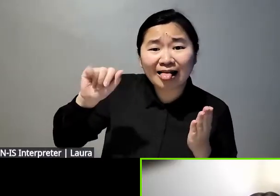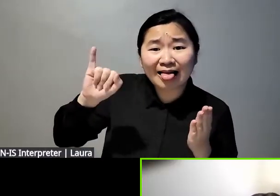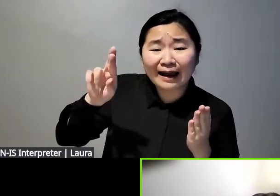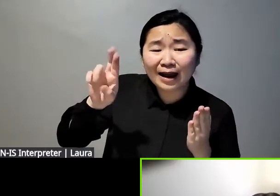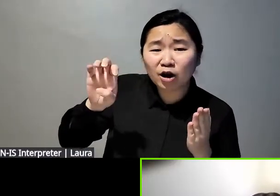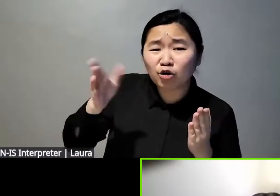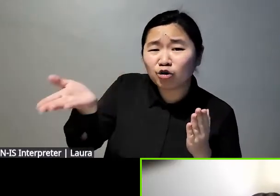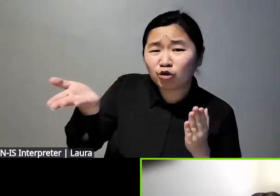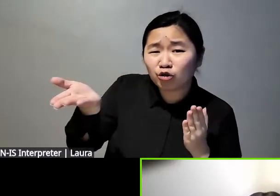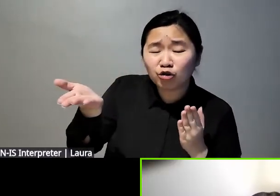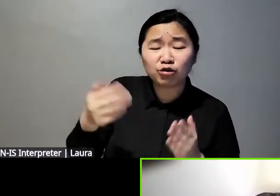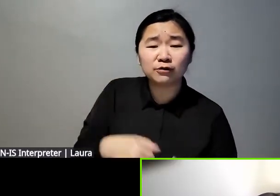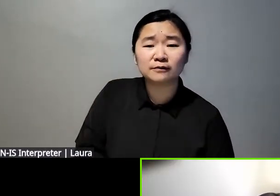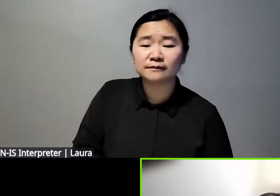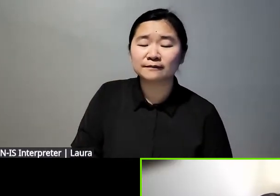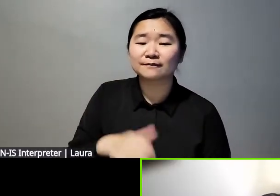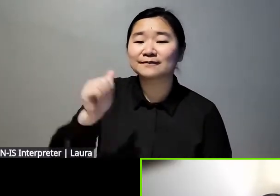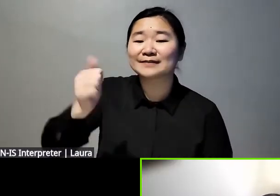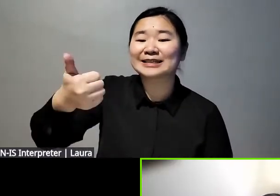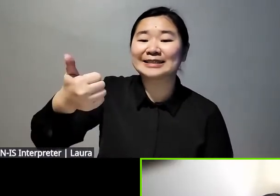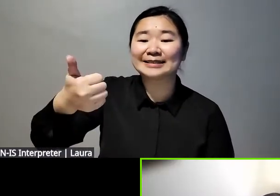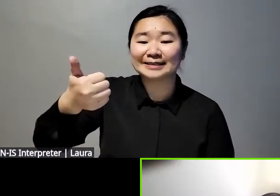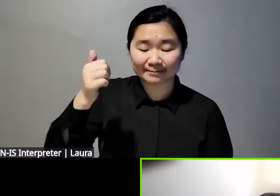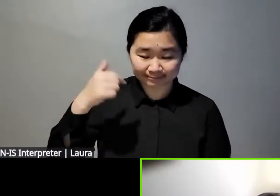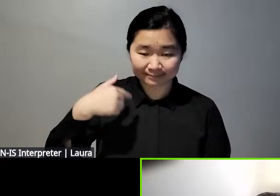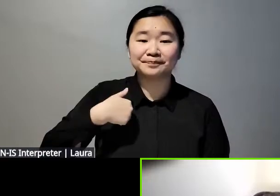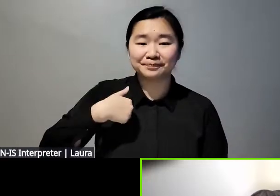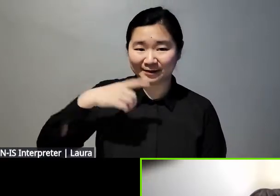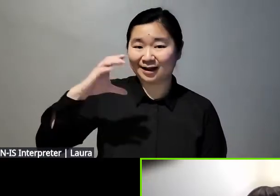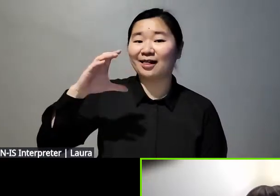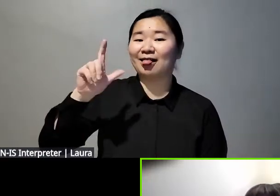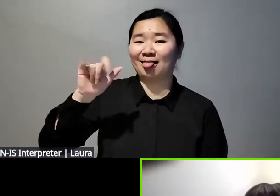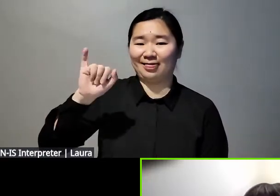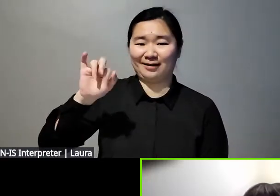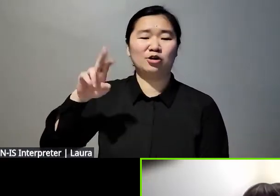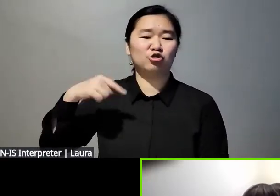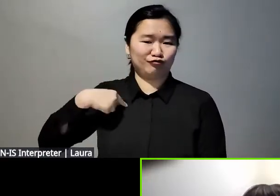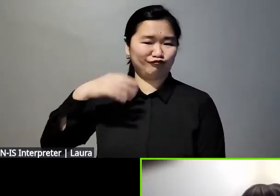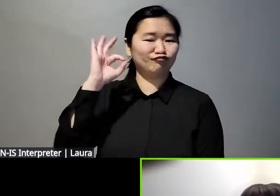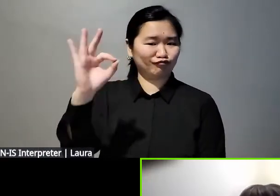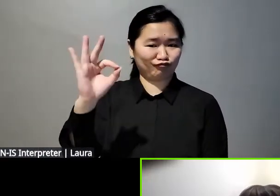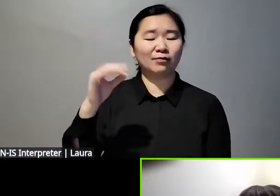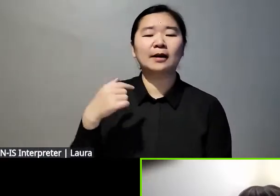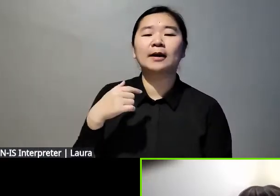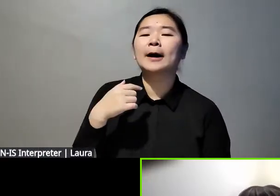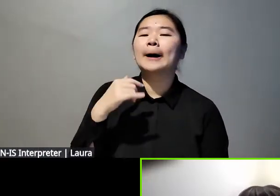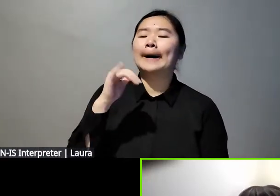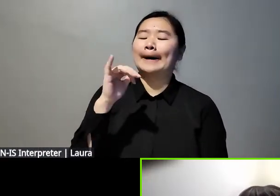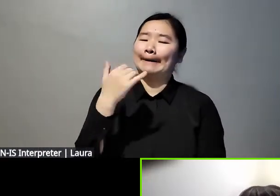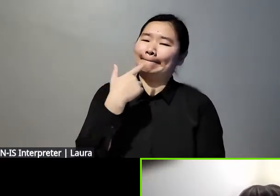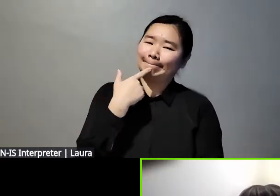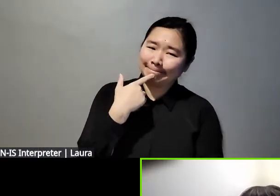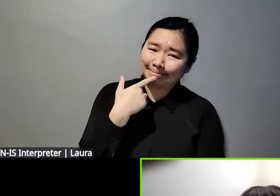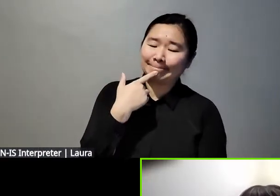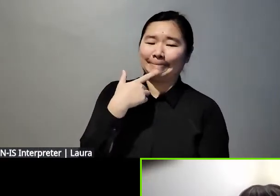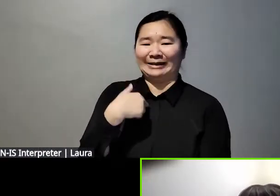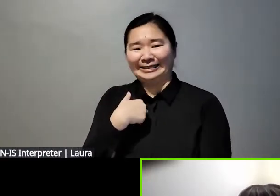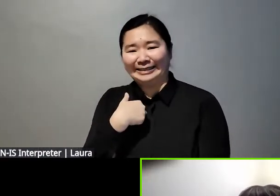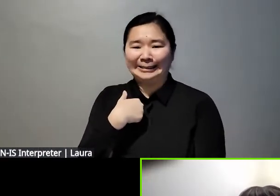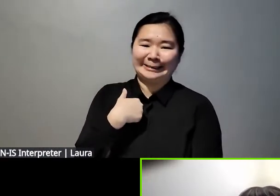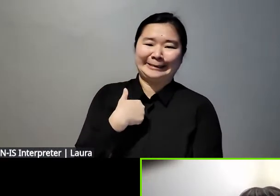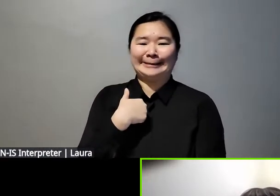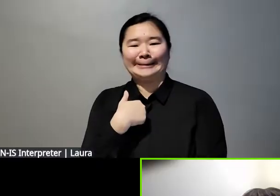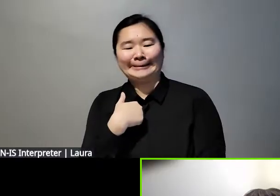think, Alex, one of the points you have here is introduce government. So we did focus on